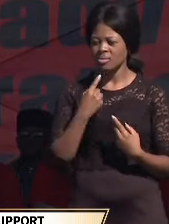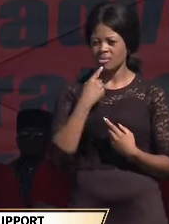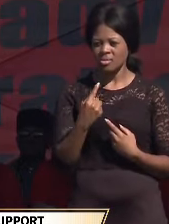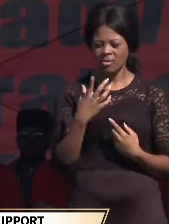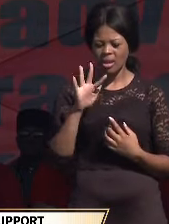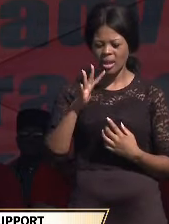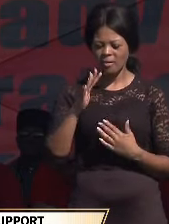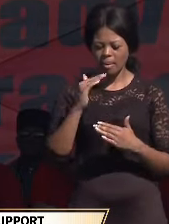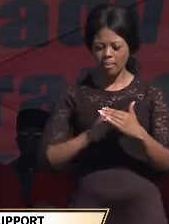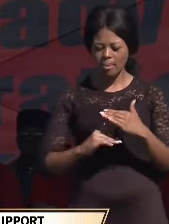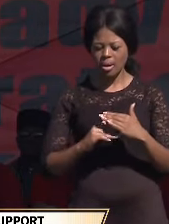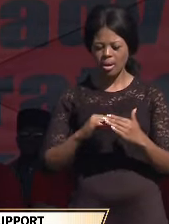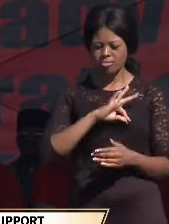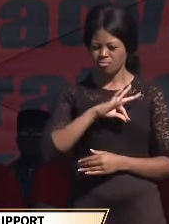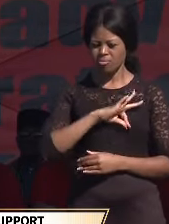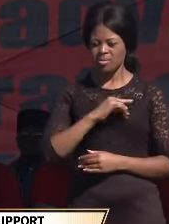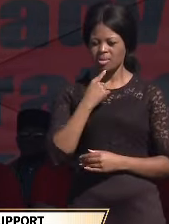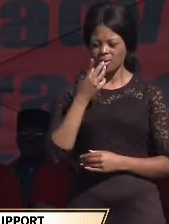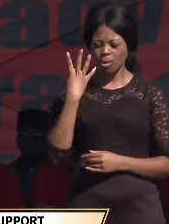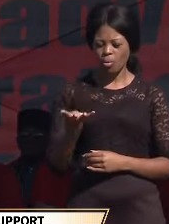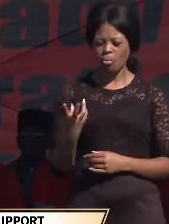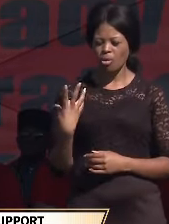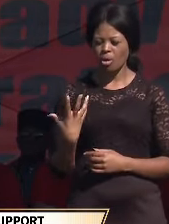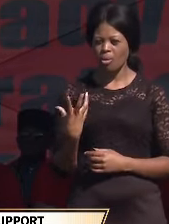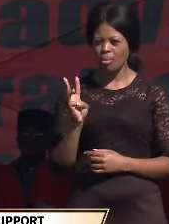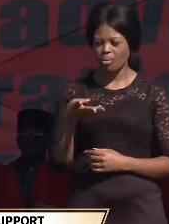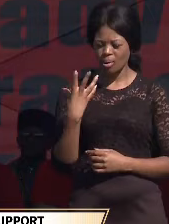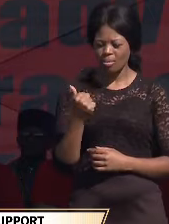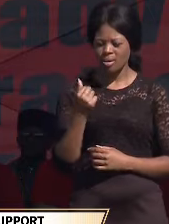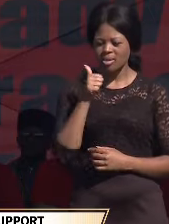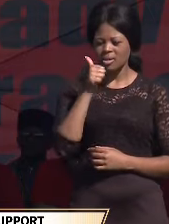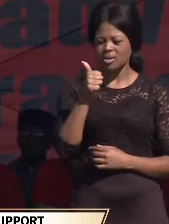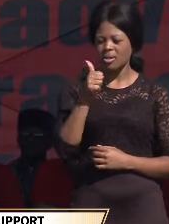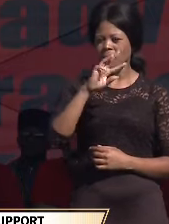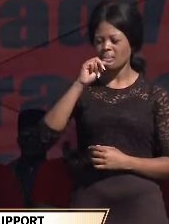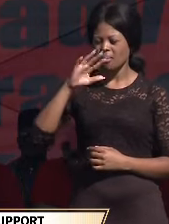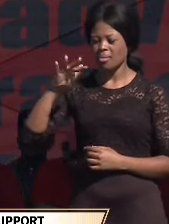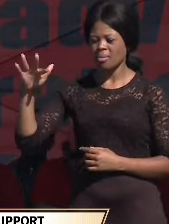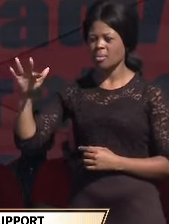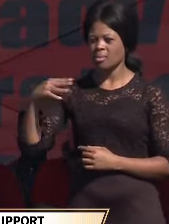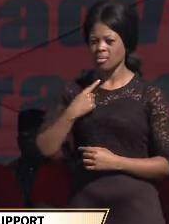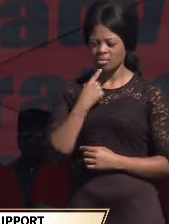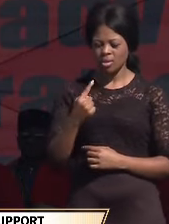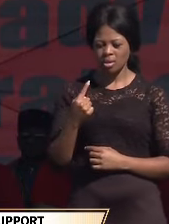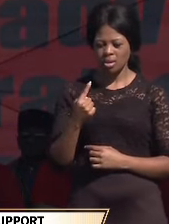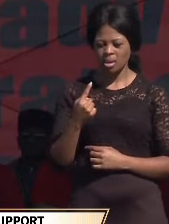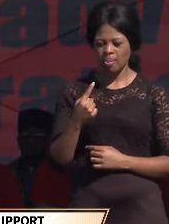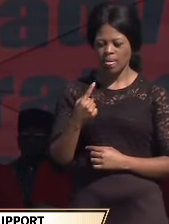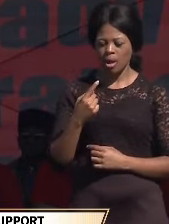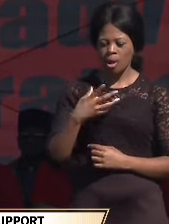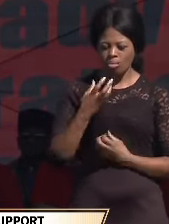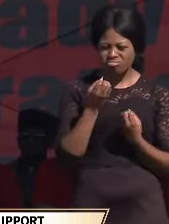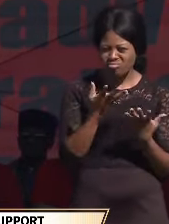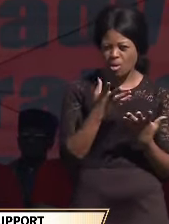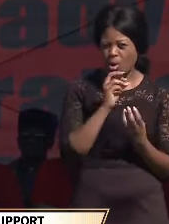a minimum wage is going to benefit 6 million workers and say no, it's all or nothing.